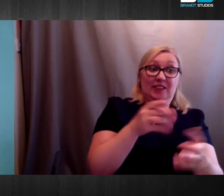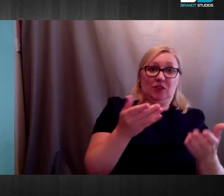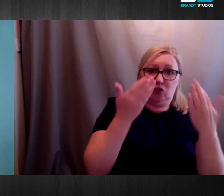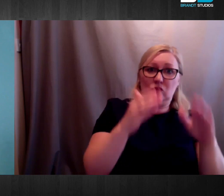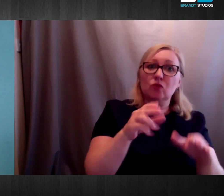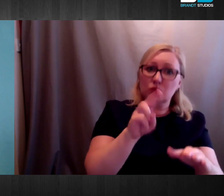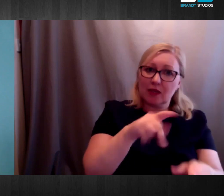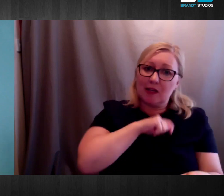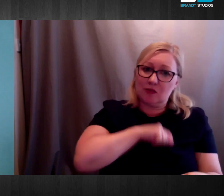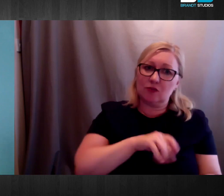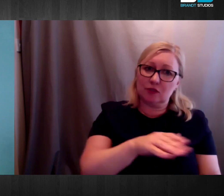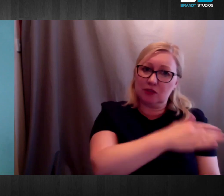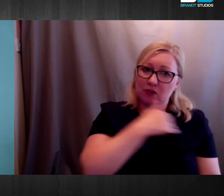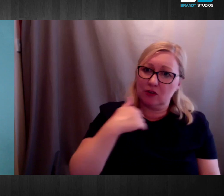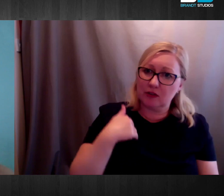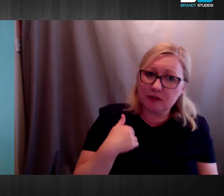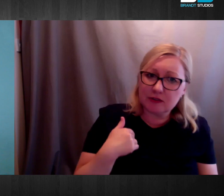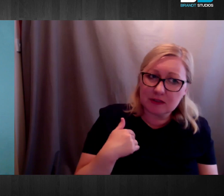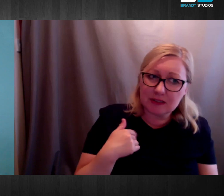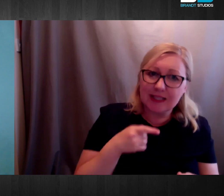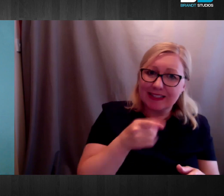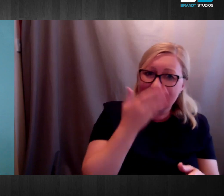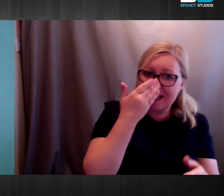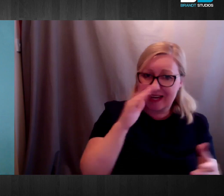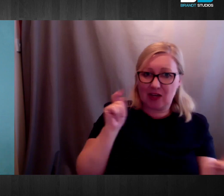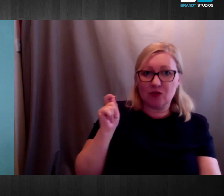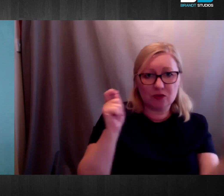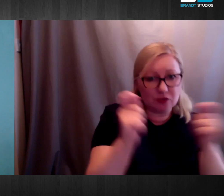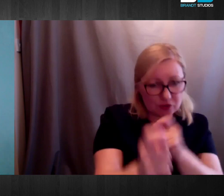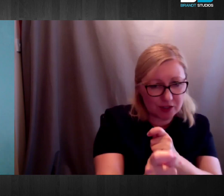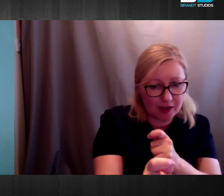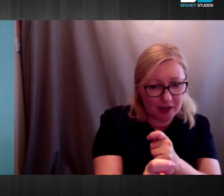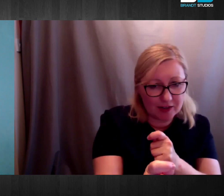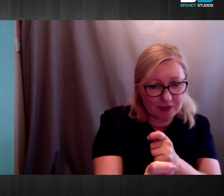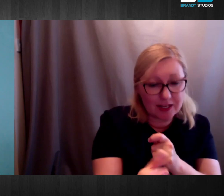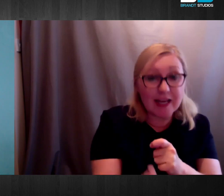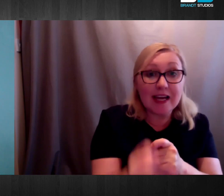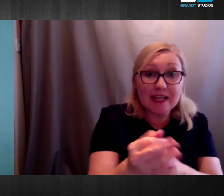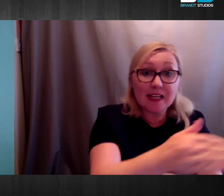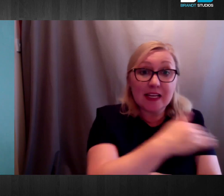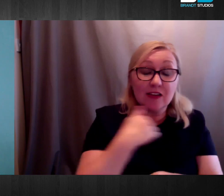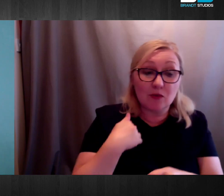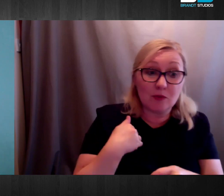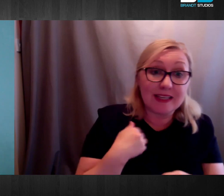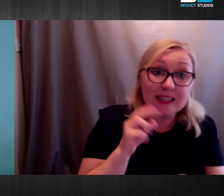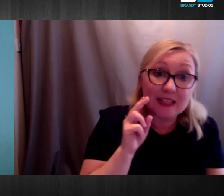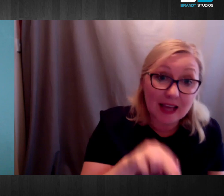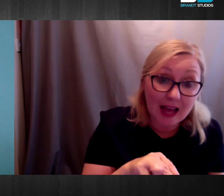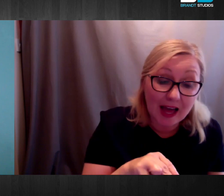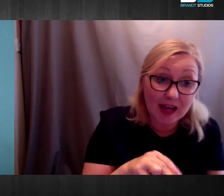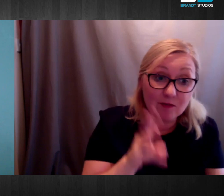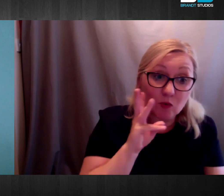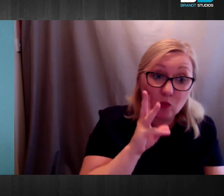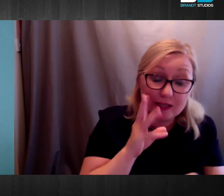Who owns research? And I think if we address that, we'll be ready for the next